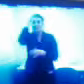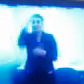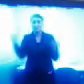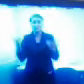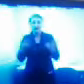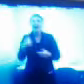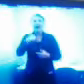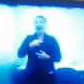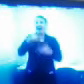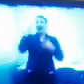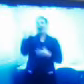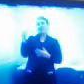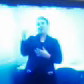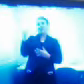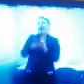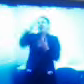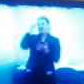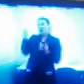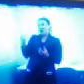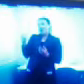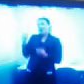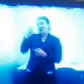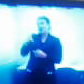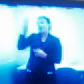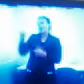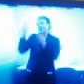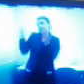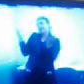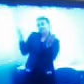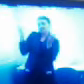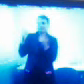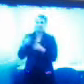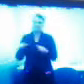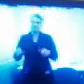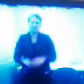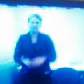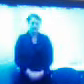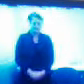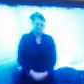So now you can go home and share that story with your friends and say, "I learned a little bit of Norwegian today."